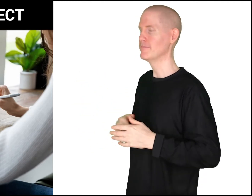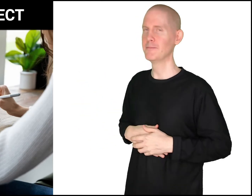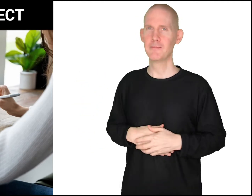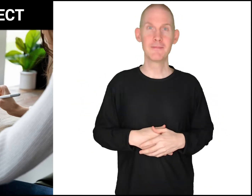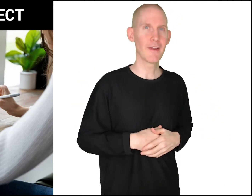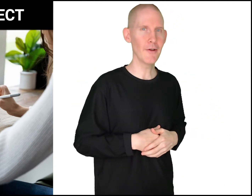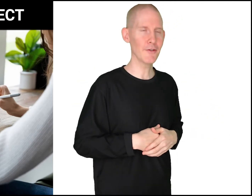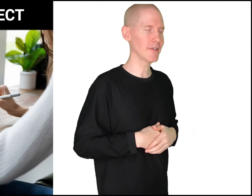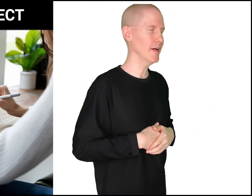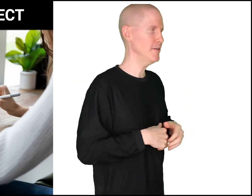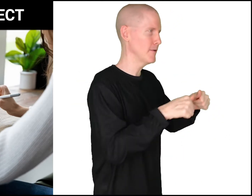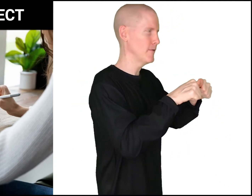Other side.